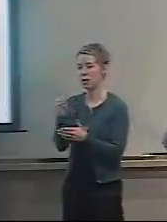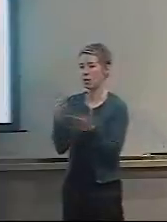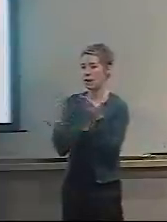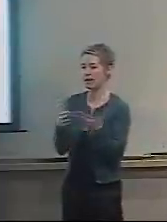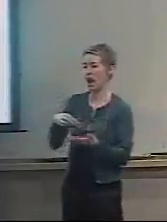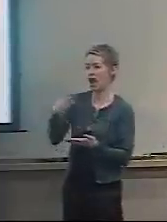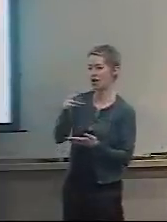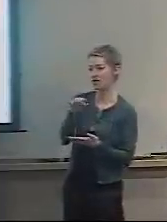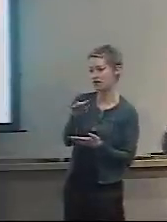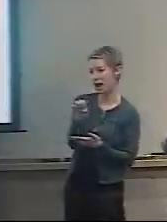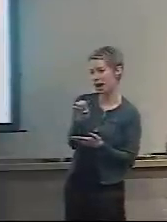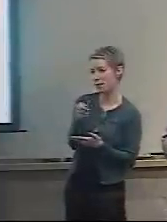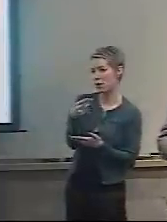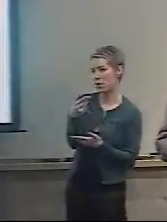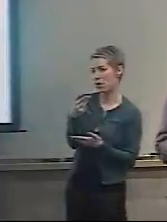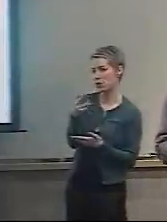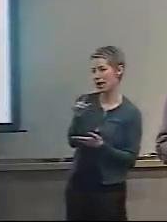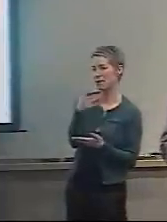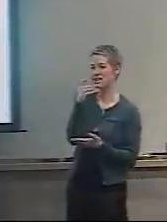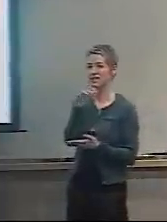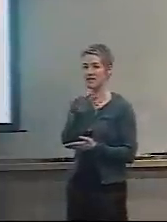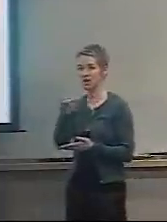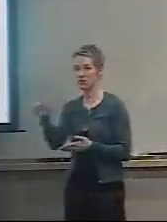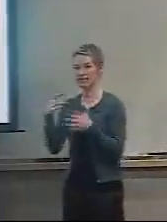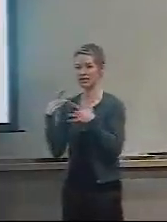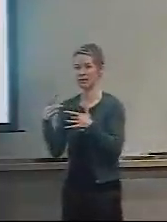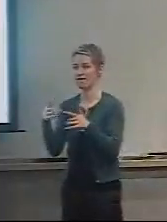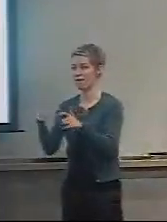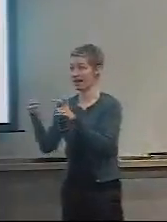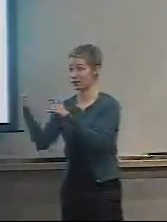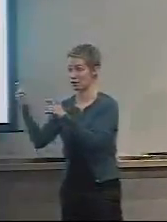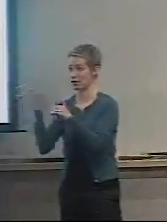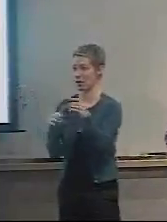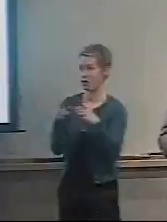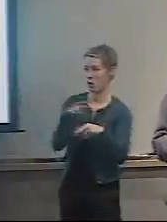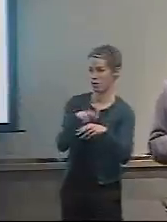higher frequency than the normal signs.